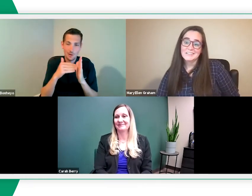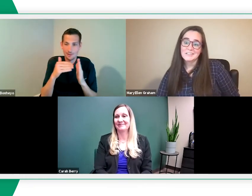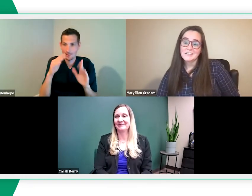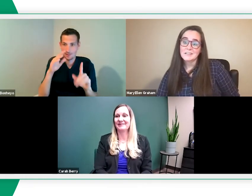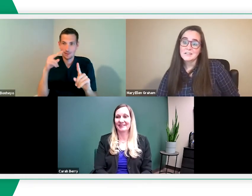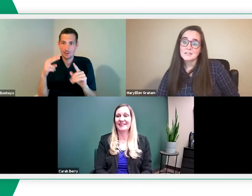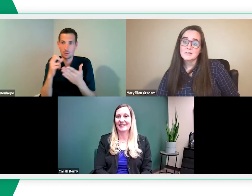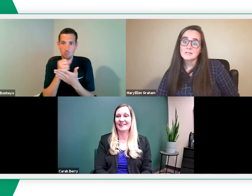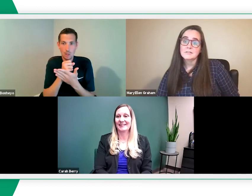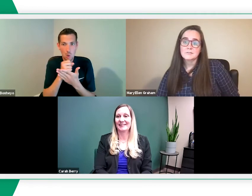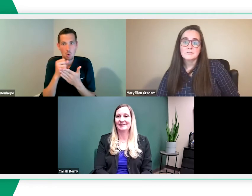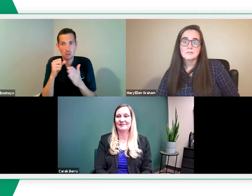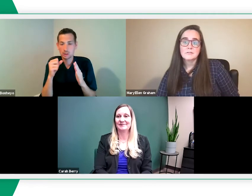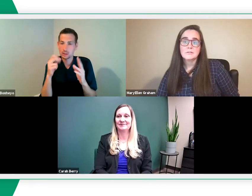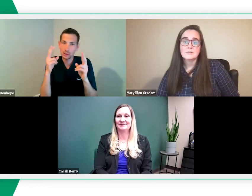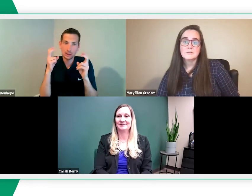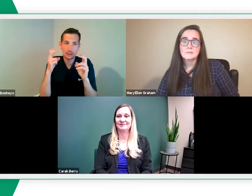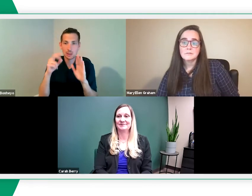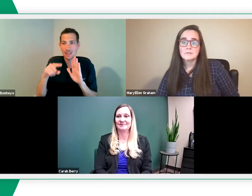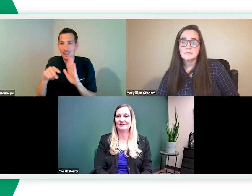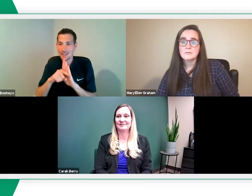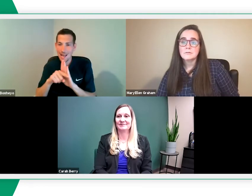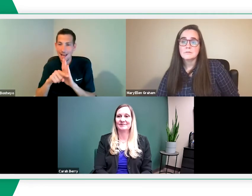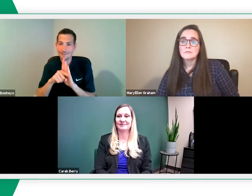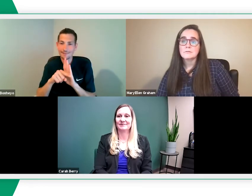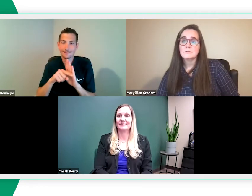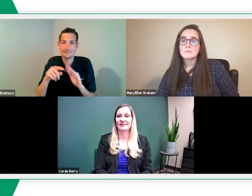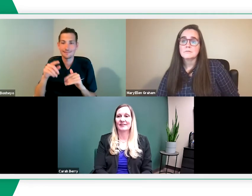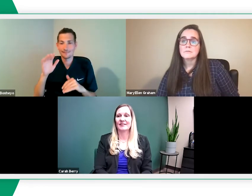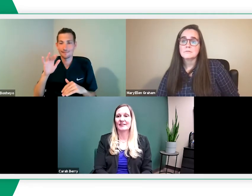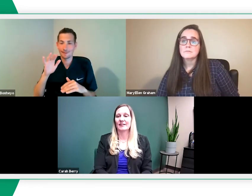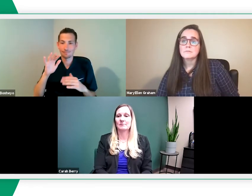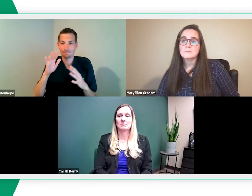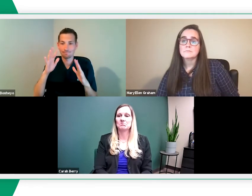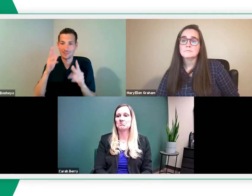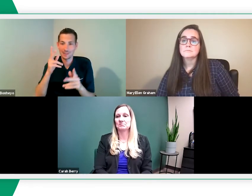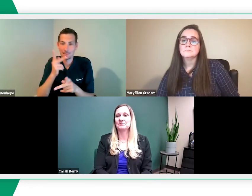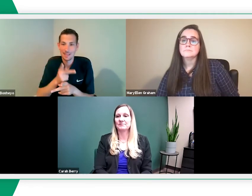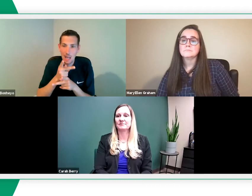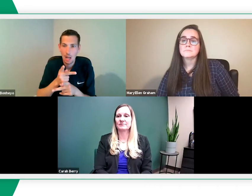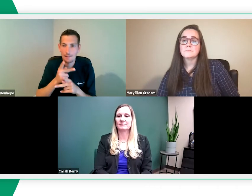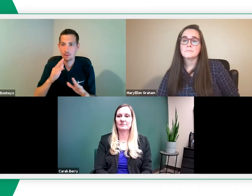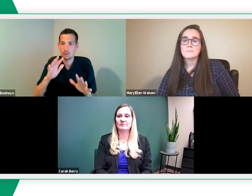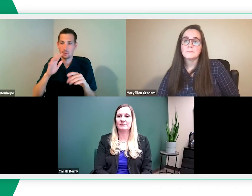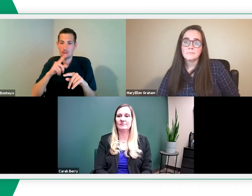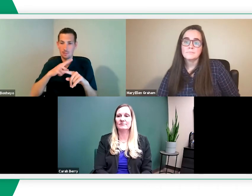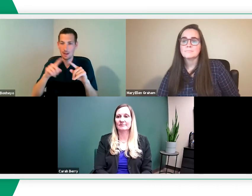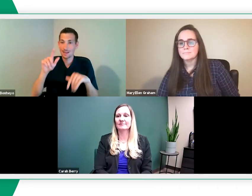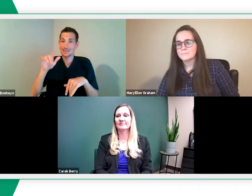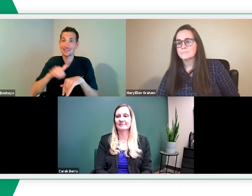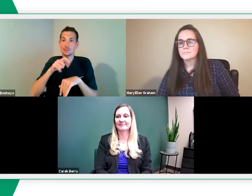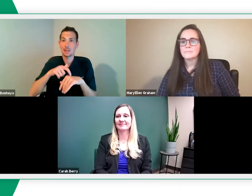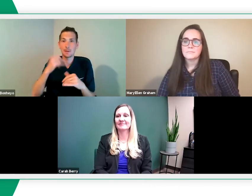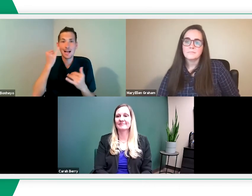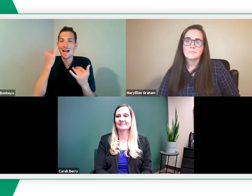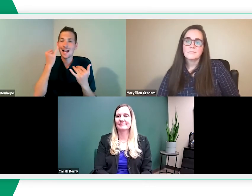This is Todd. It's very interesting what you say about credit cards, because you see all these credit cards. They have these negative. They're